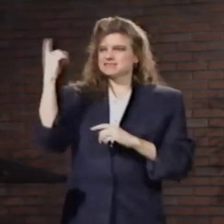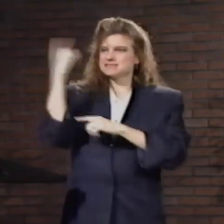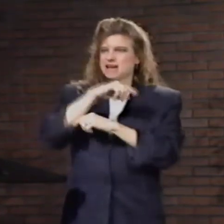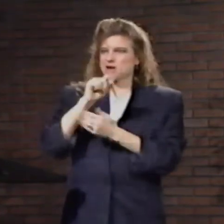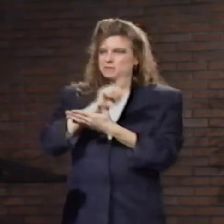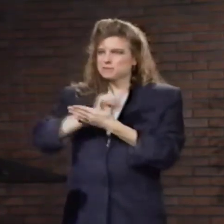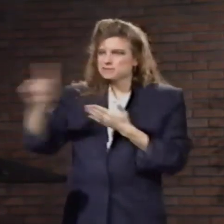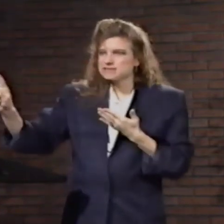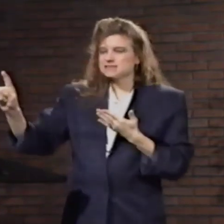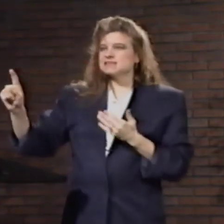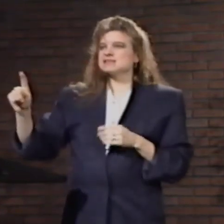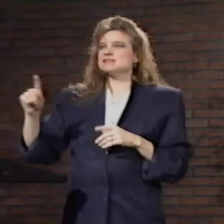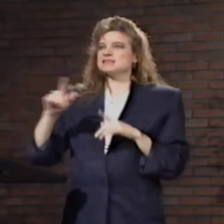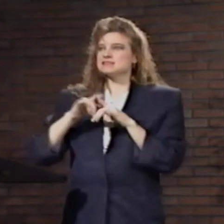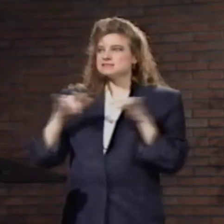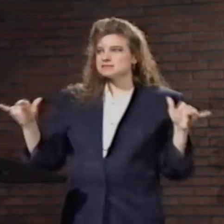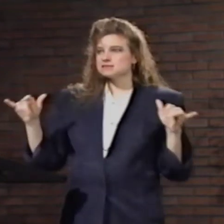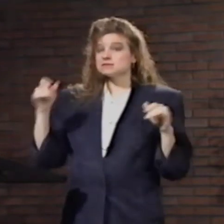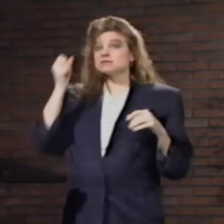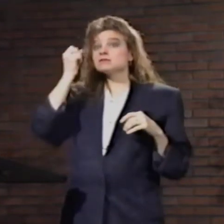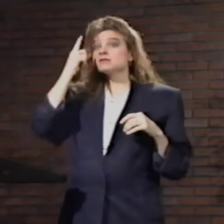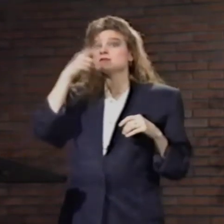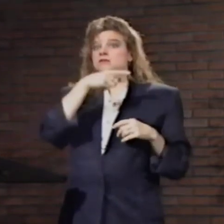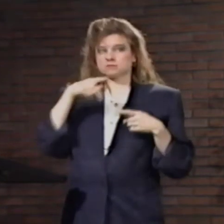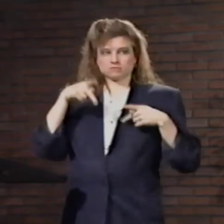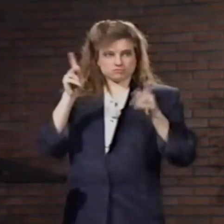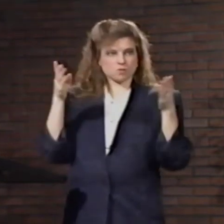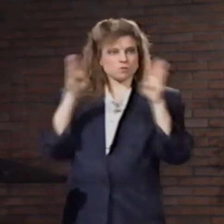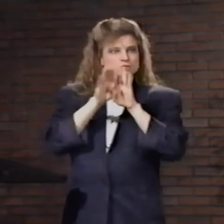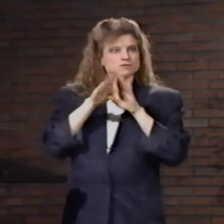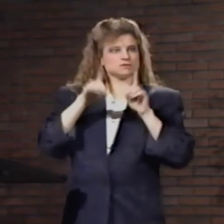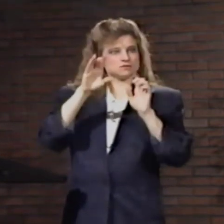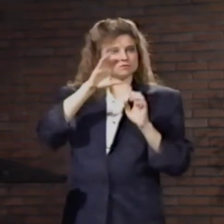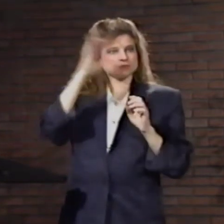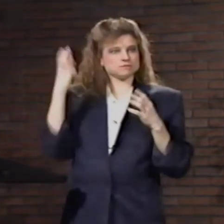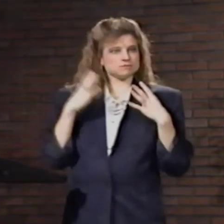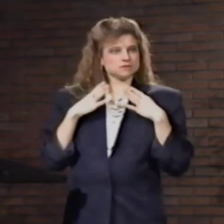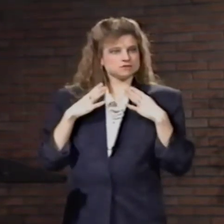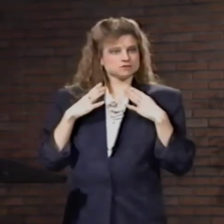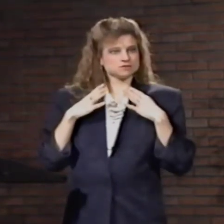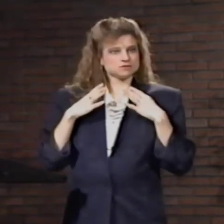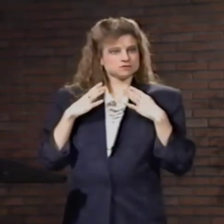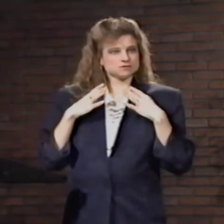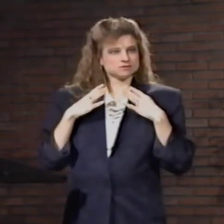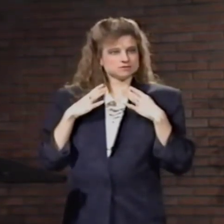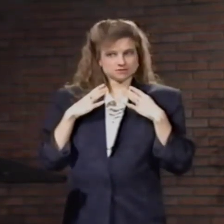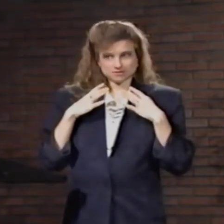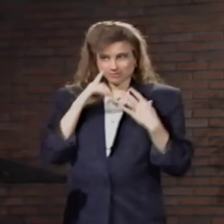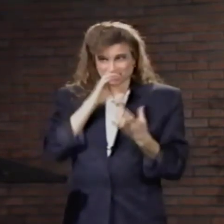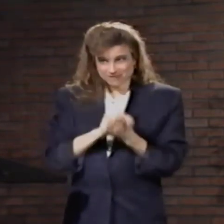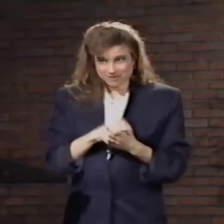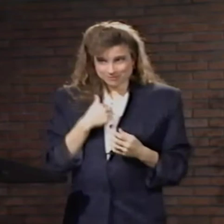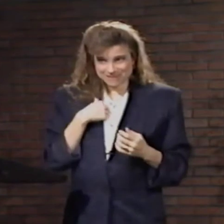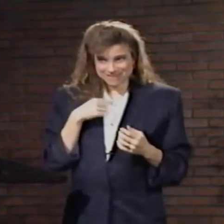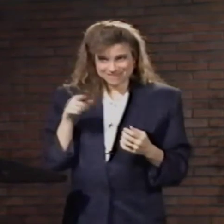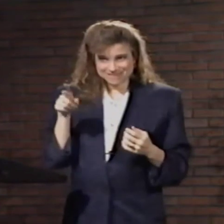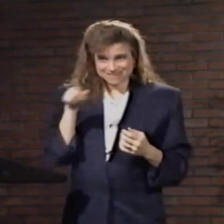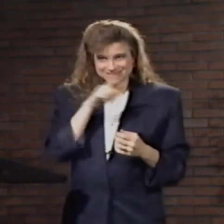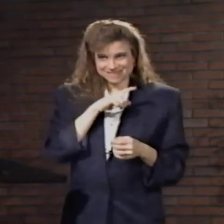relay service has to be available 24 hours a day, 7 days a week, at all times. But they are allowed to be closed on Christmas. Do you believe